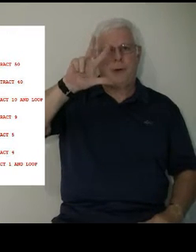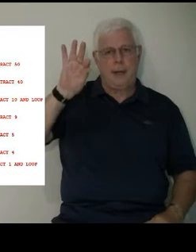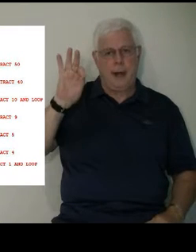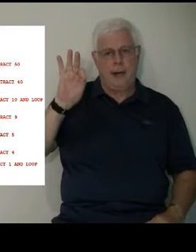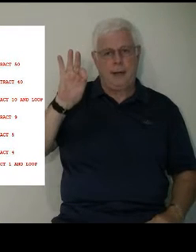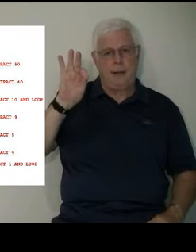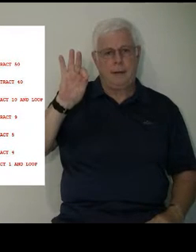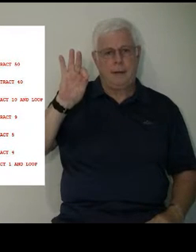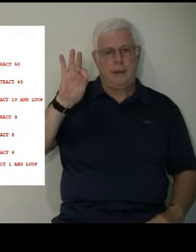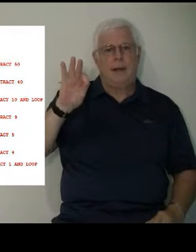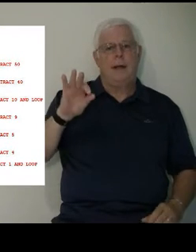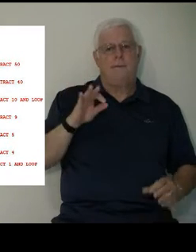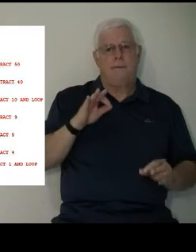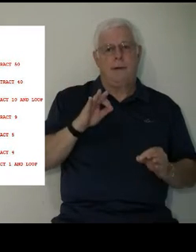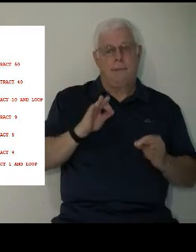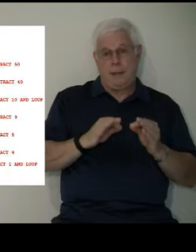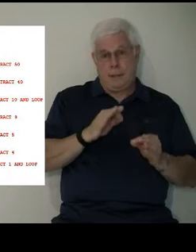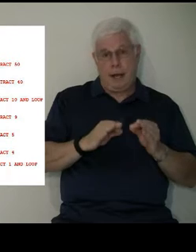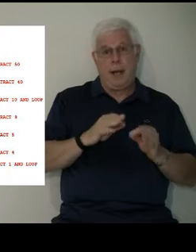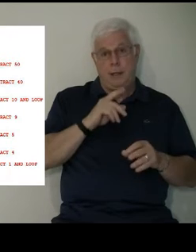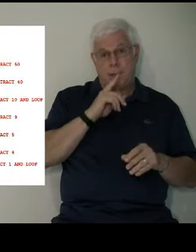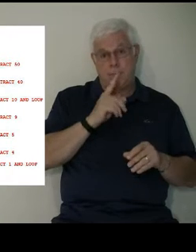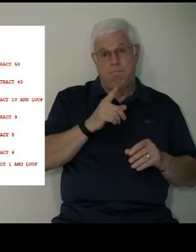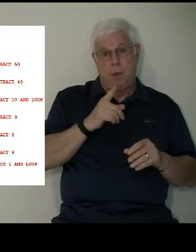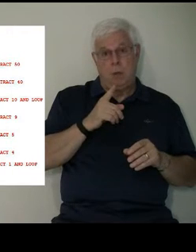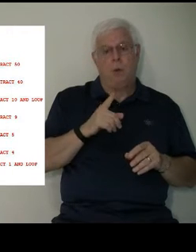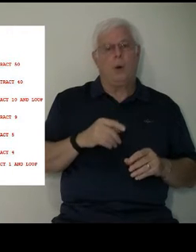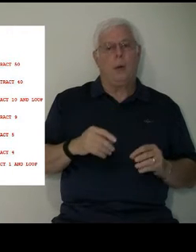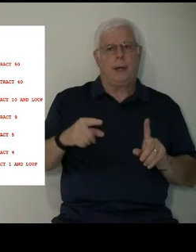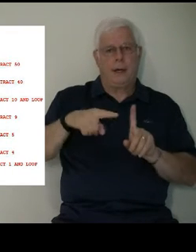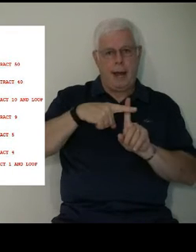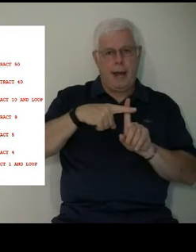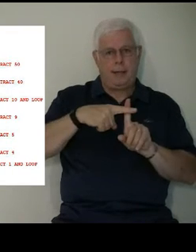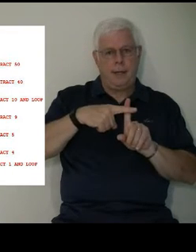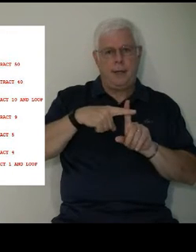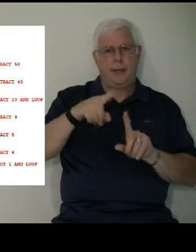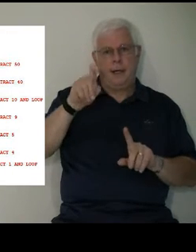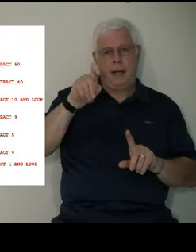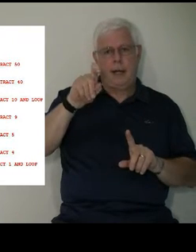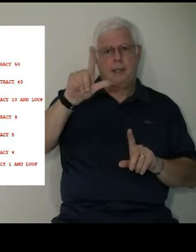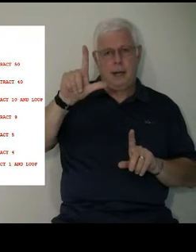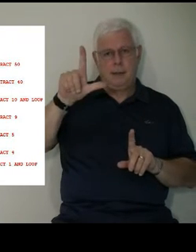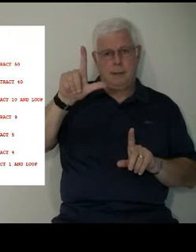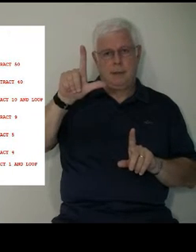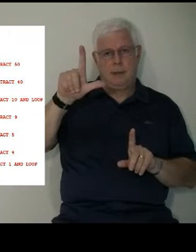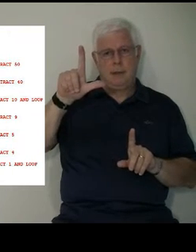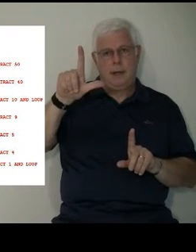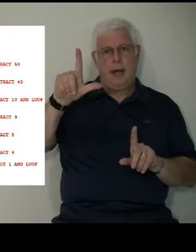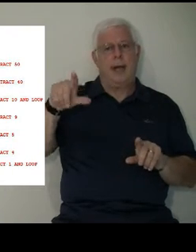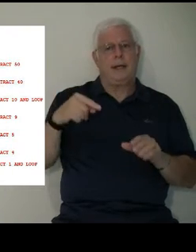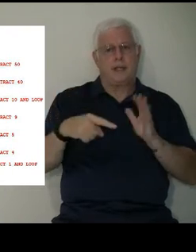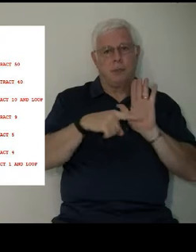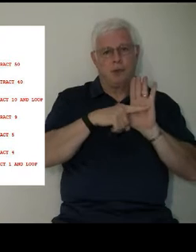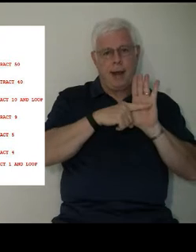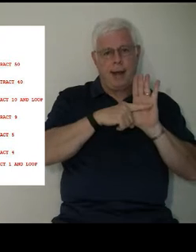39. If that's the case, we're going to concatenate an XL and subtract